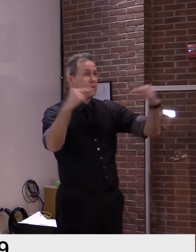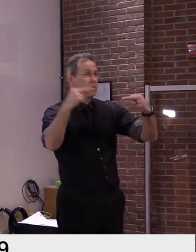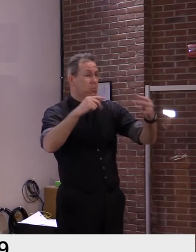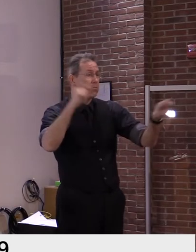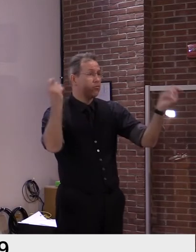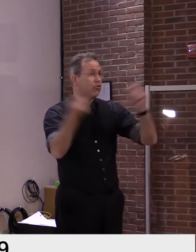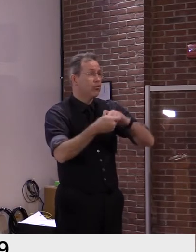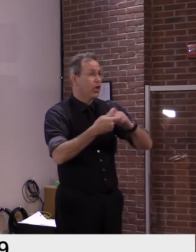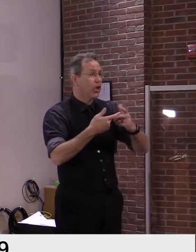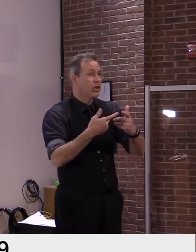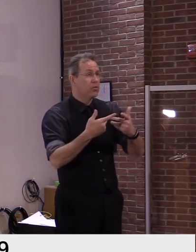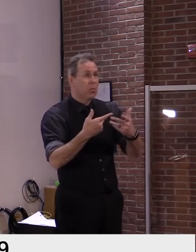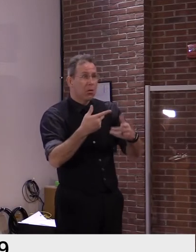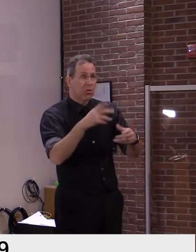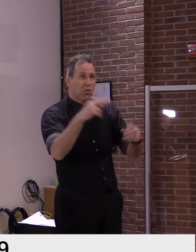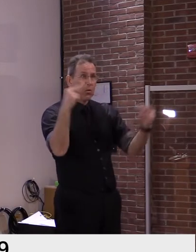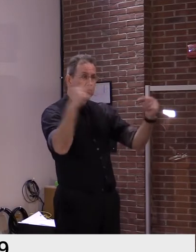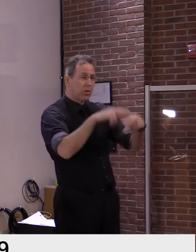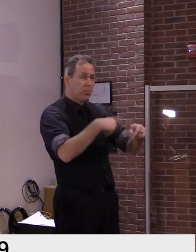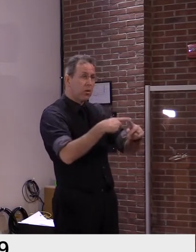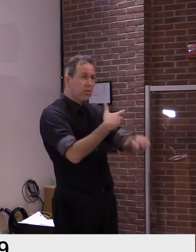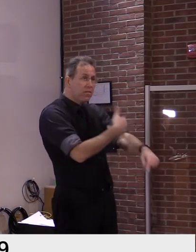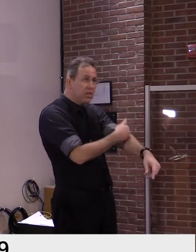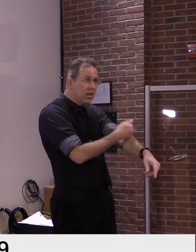we'll be able to give more information in the week ahead.